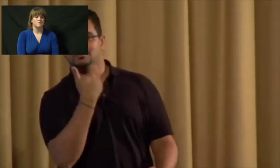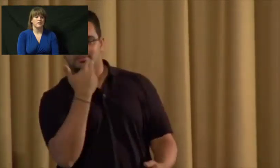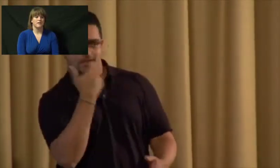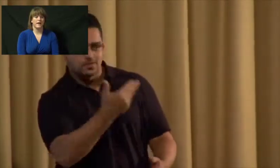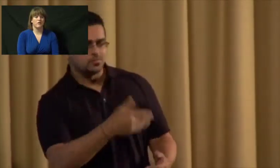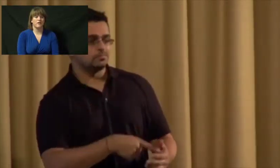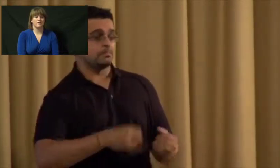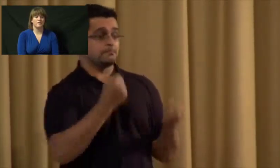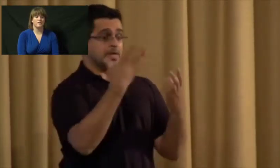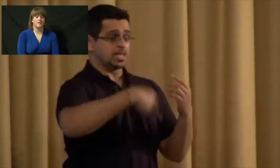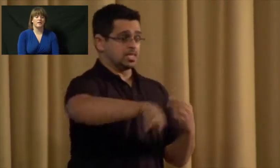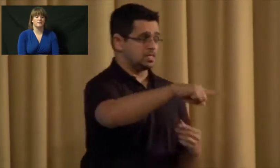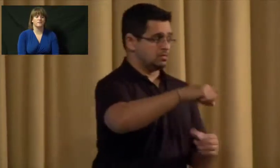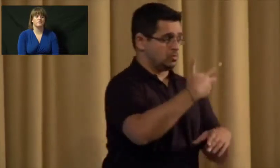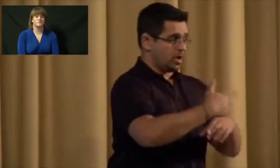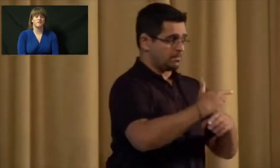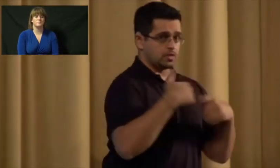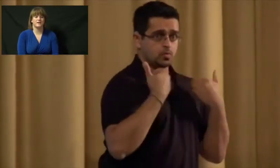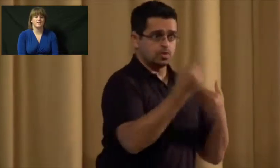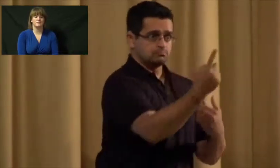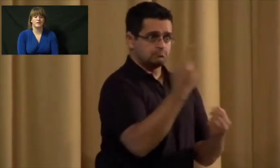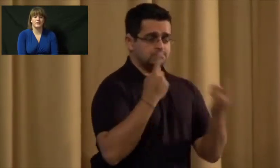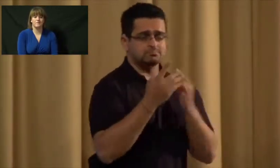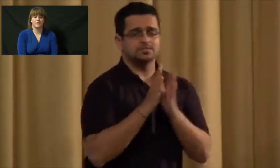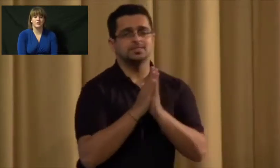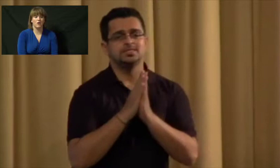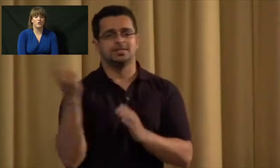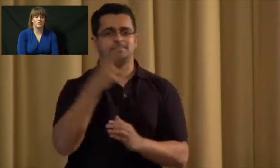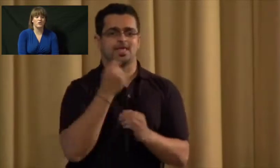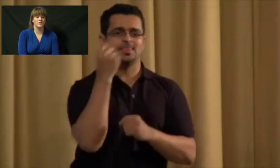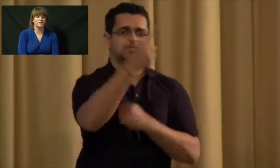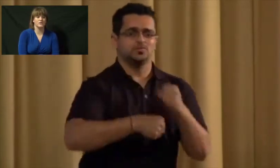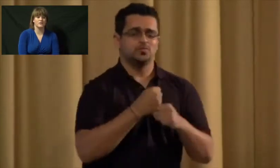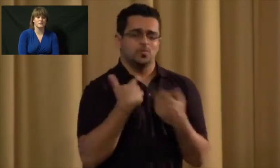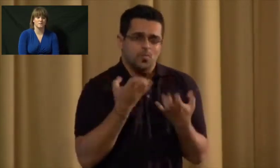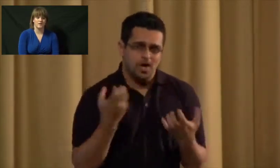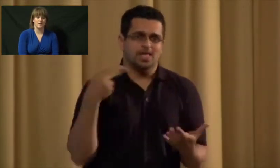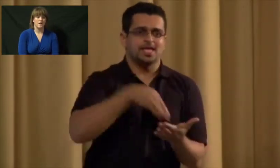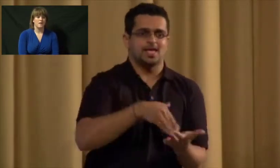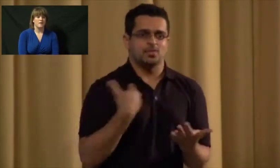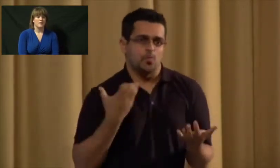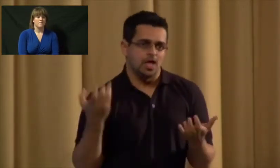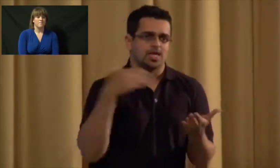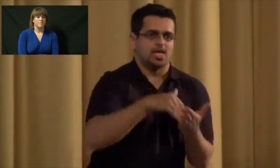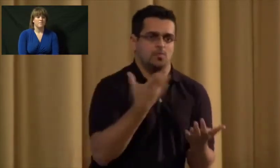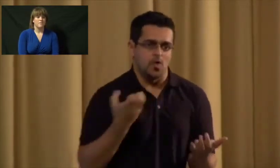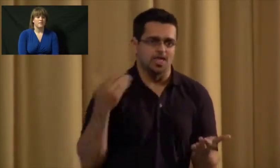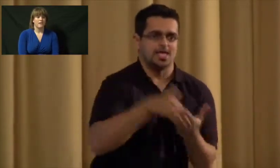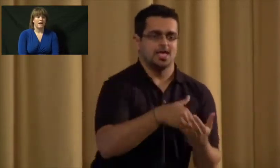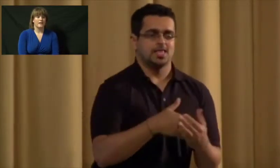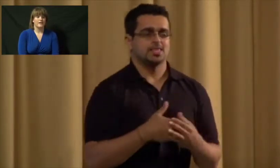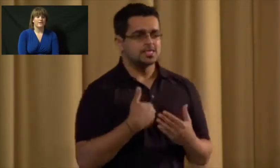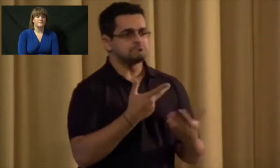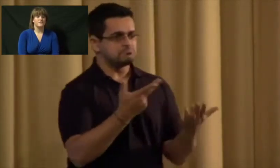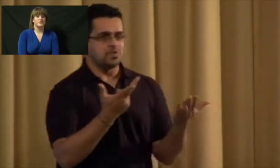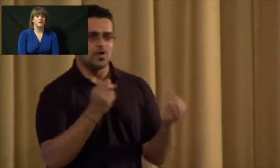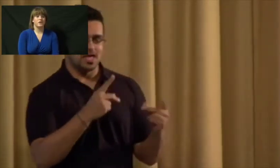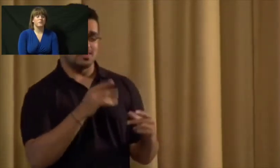And now I think that you've developed my kid to where he can maybe go to a university or something." And year after year, I go